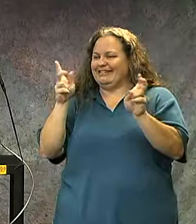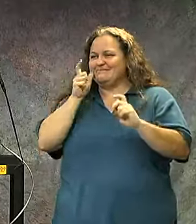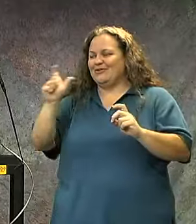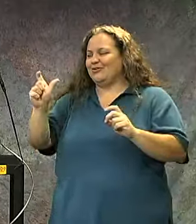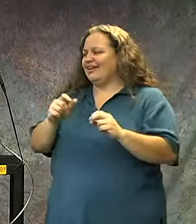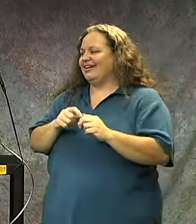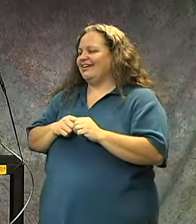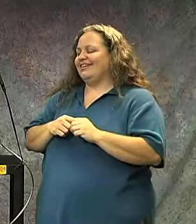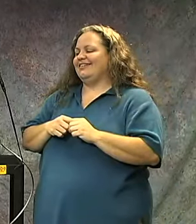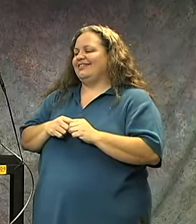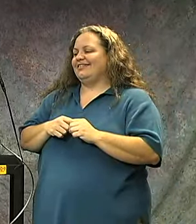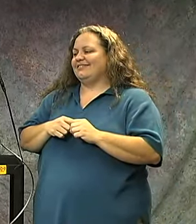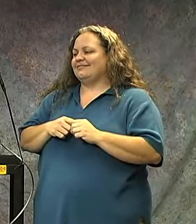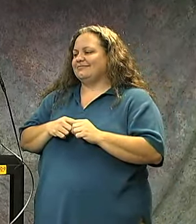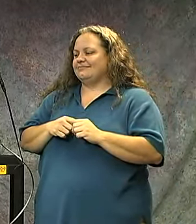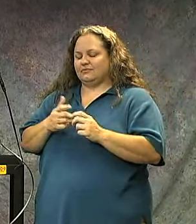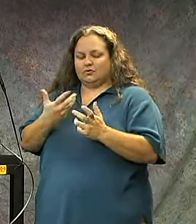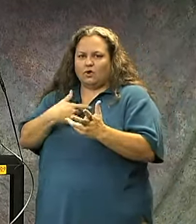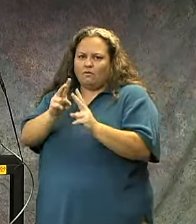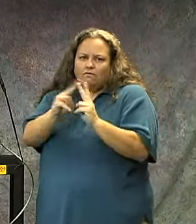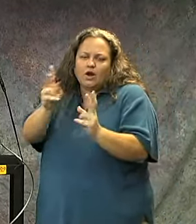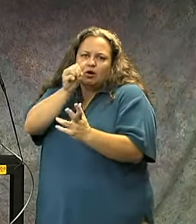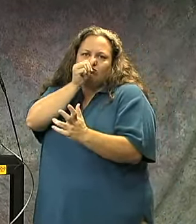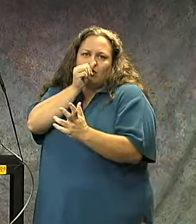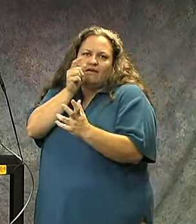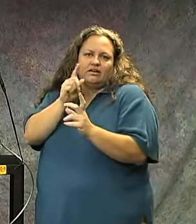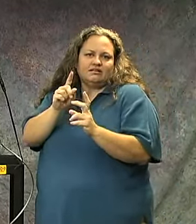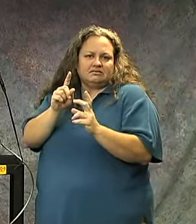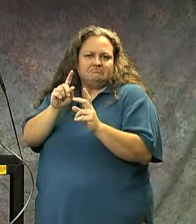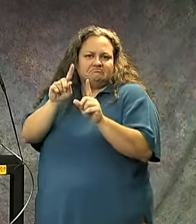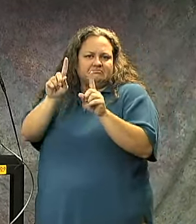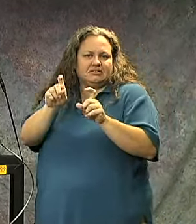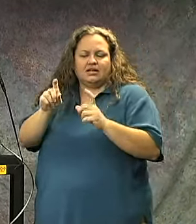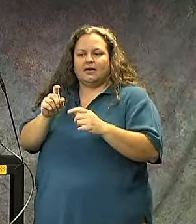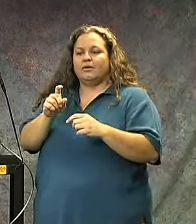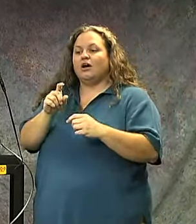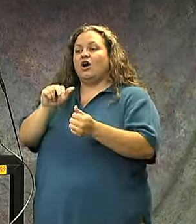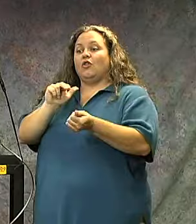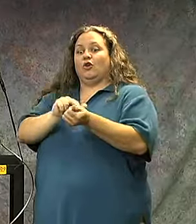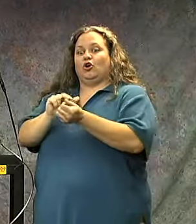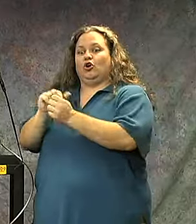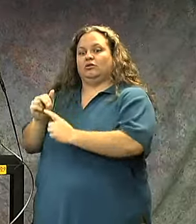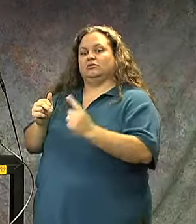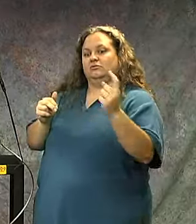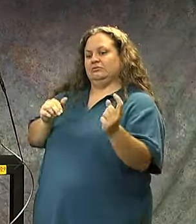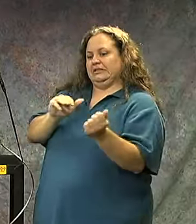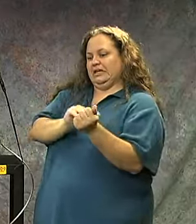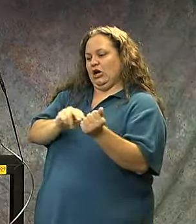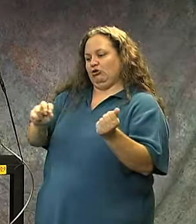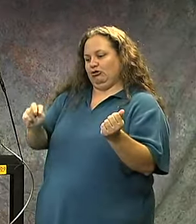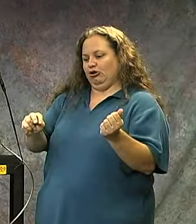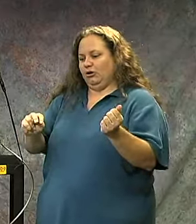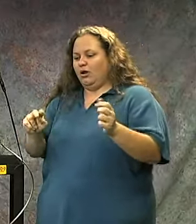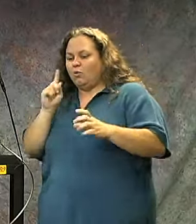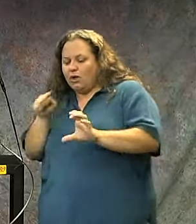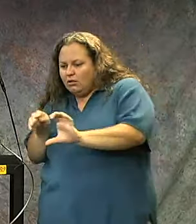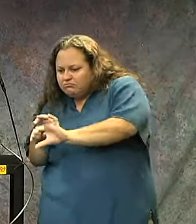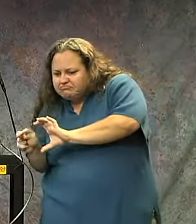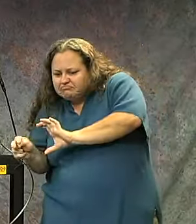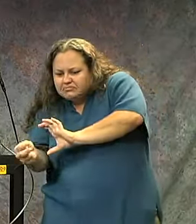is facing the physician. The patient is covered up. The nurse is on the opposite side. So it's actually